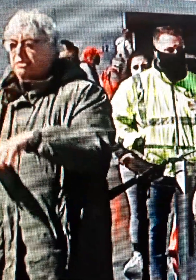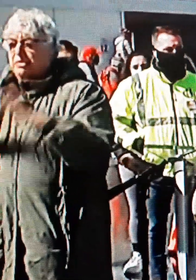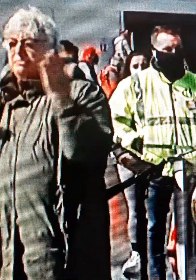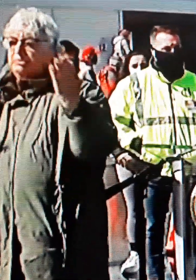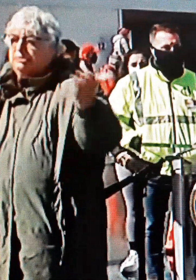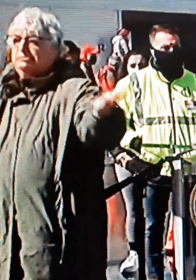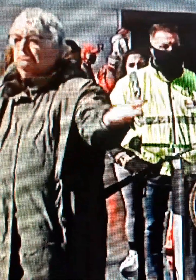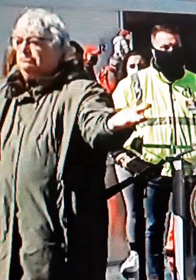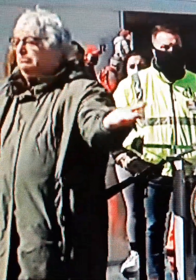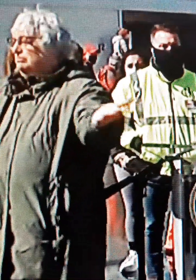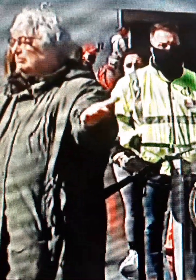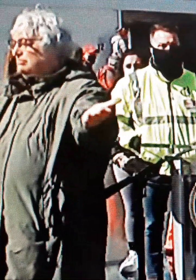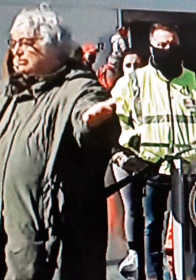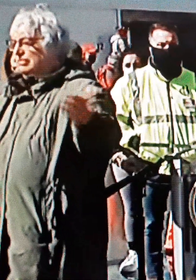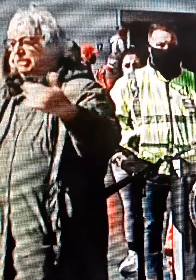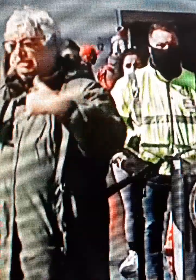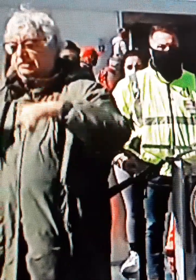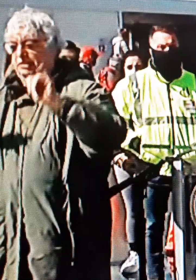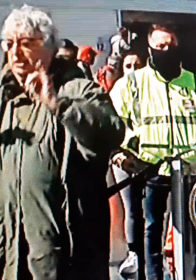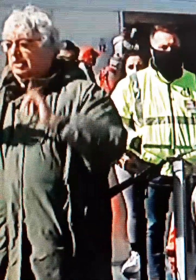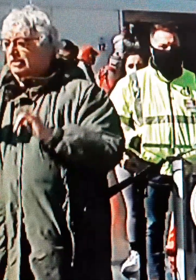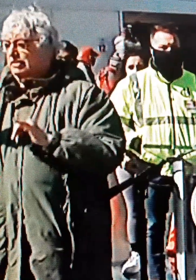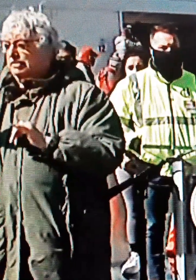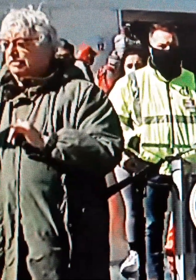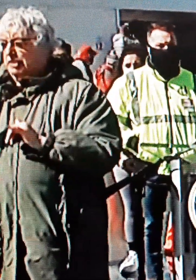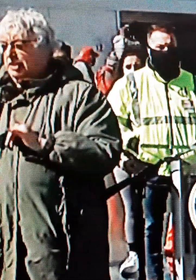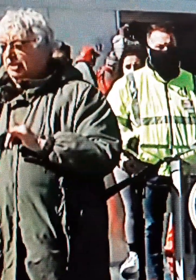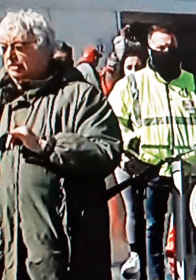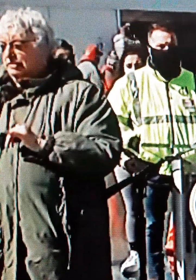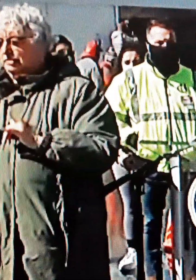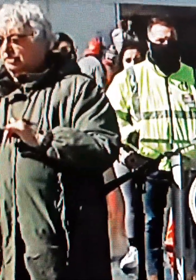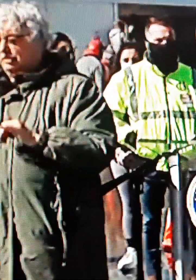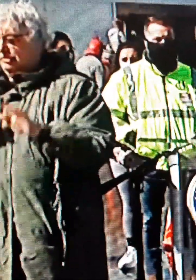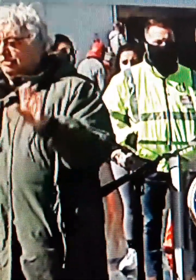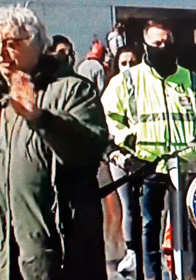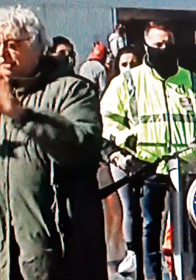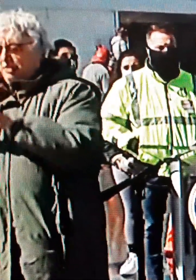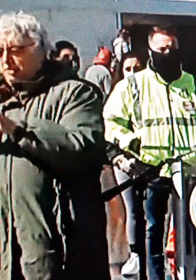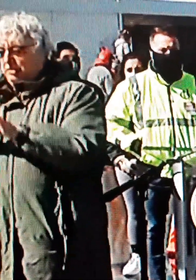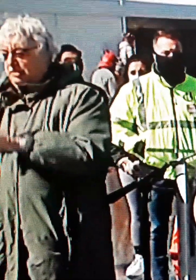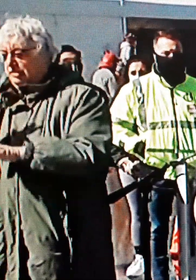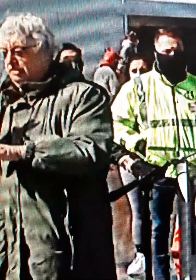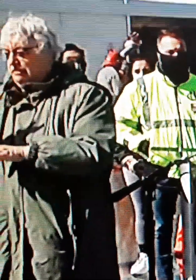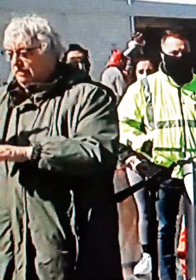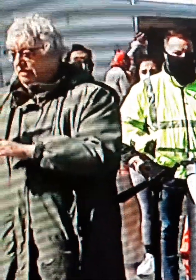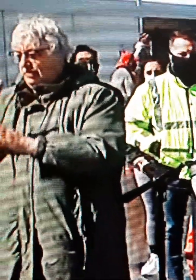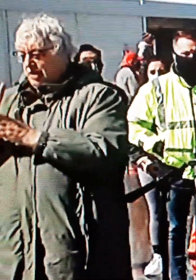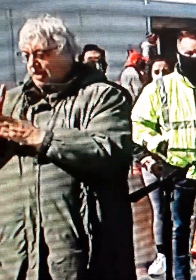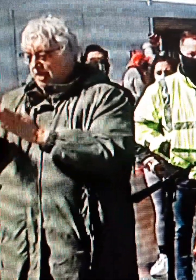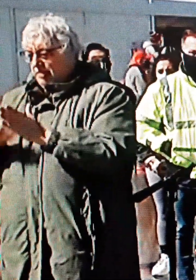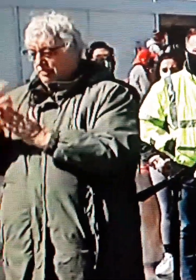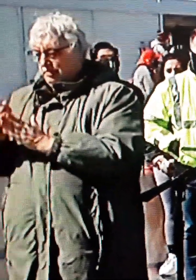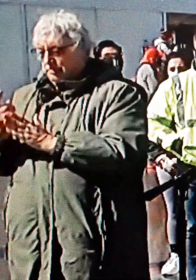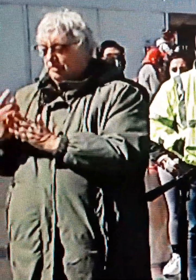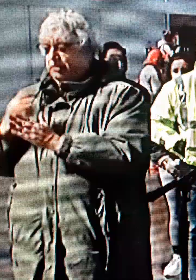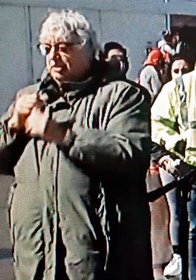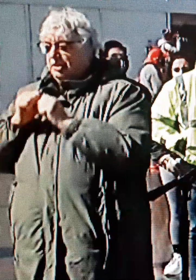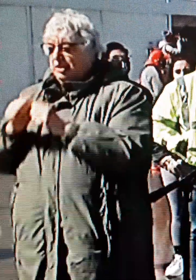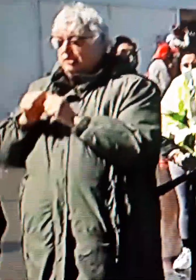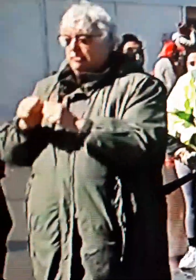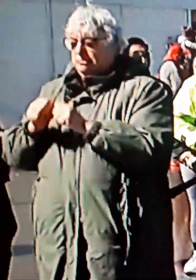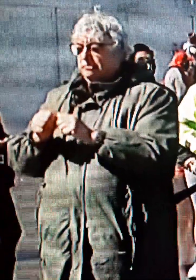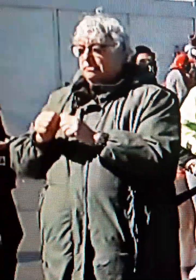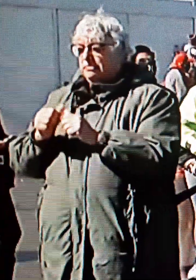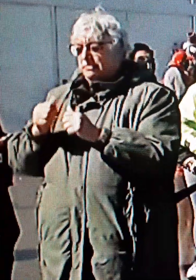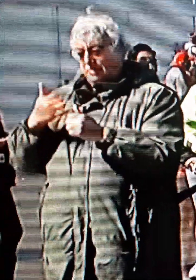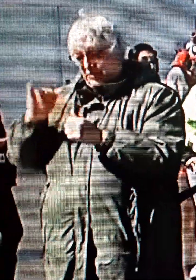their arms. The shelters have remained open. Initially, they were scheduled for 72 hours, like at George R. Brown. We have maintained, kept that